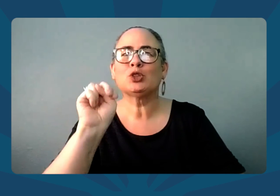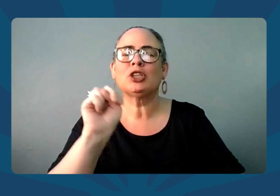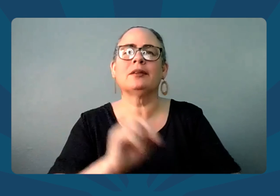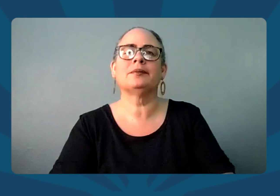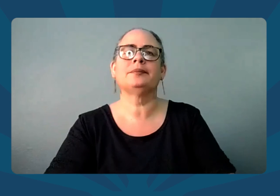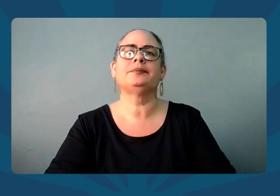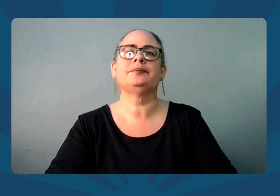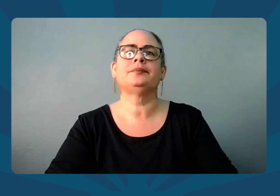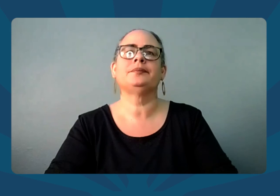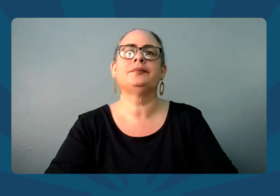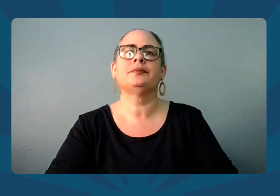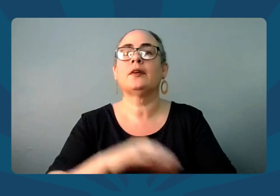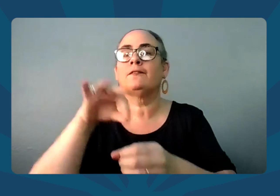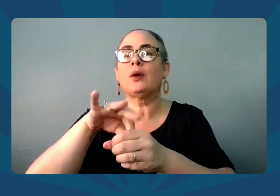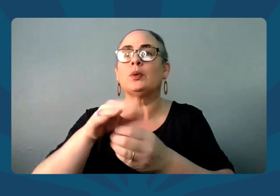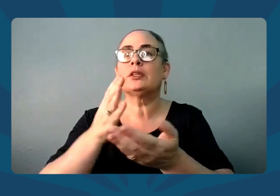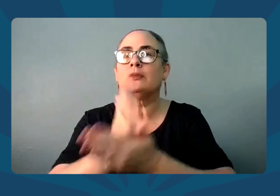protecting Arizonans from pollution.